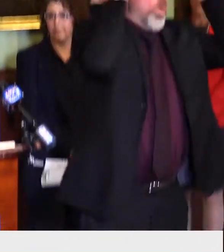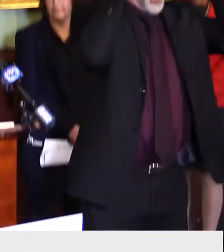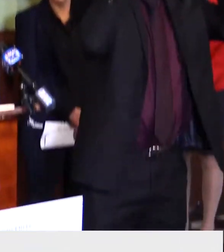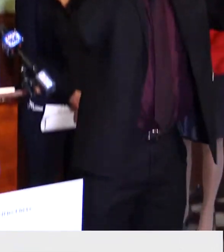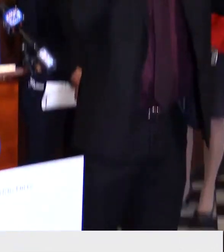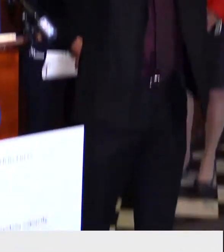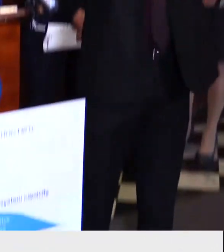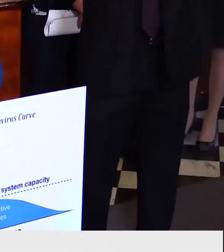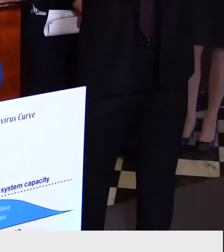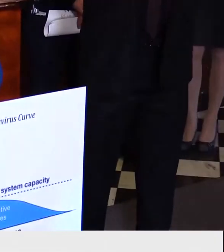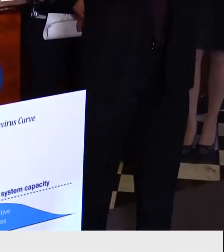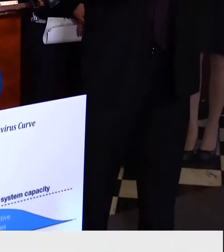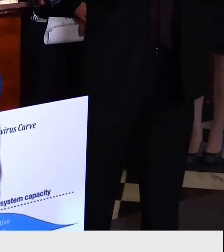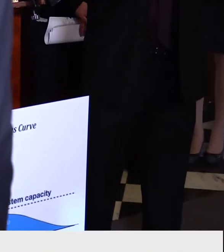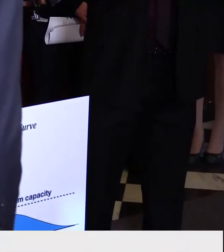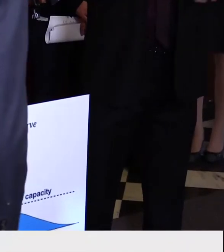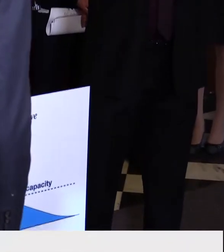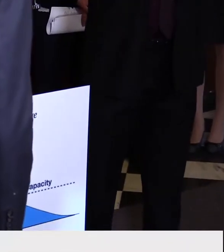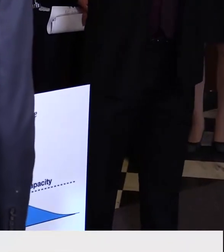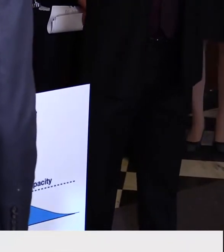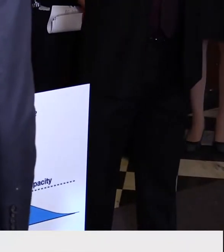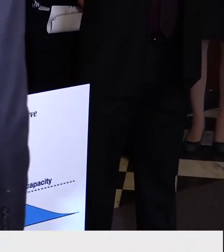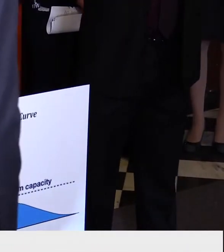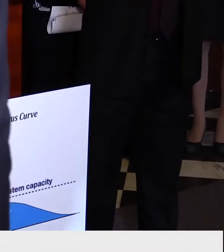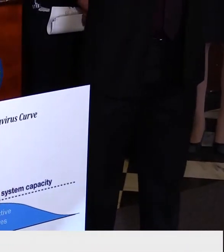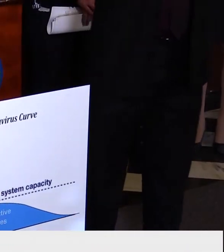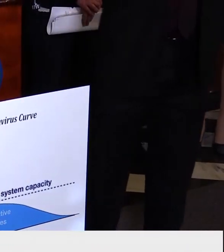I'm a little tall for this.